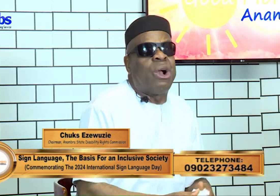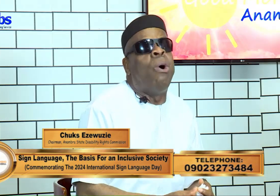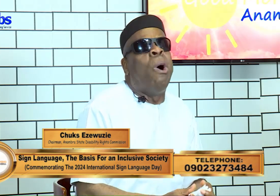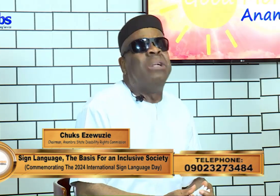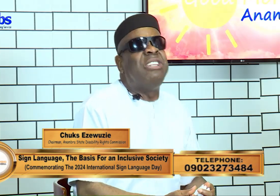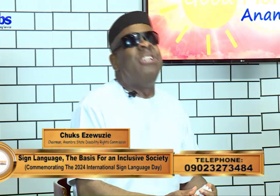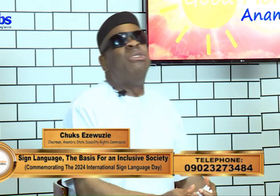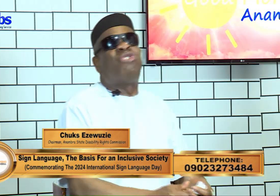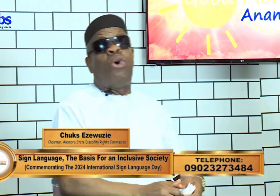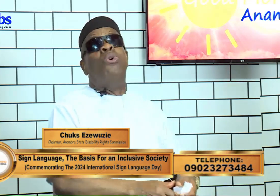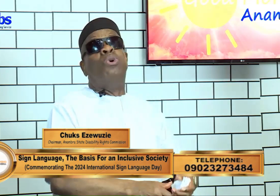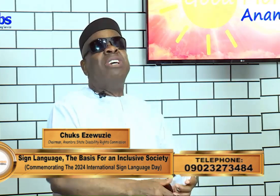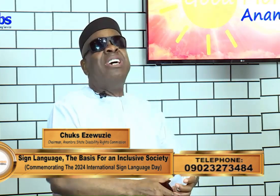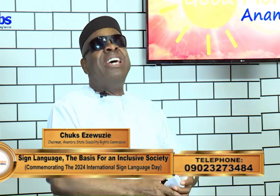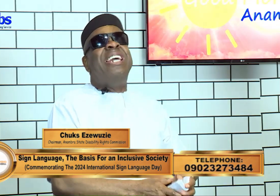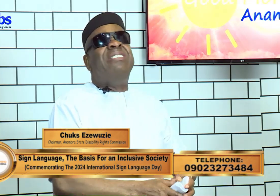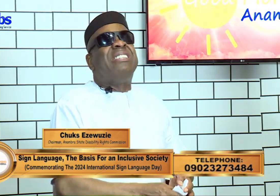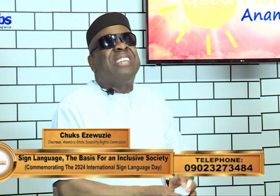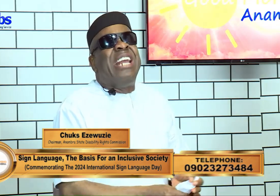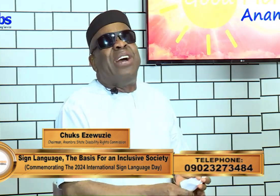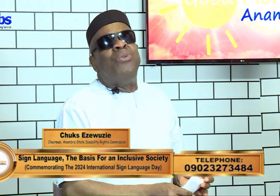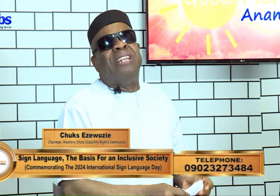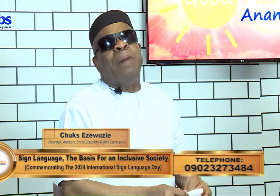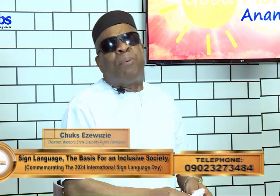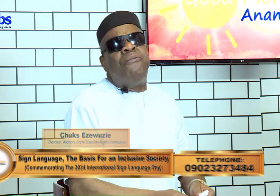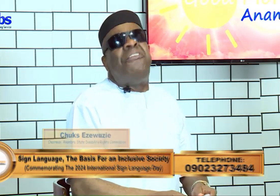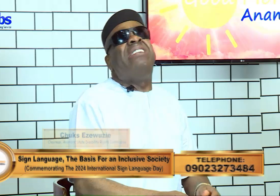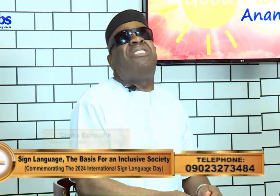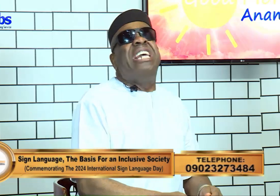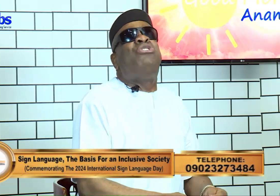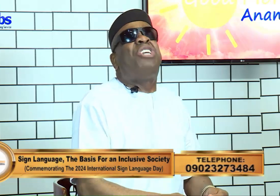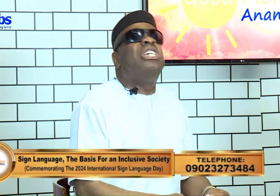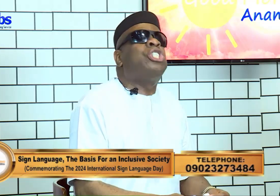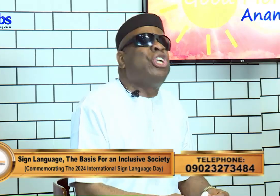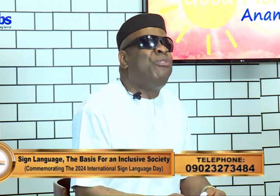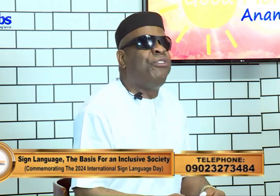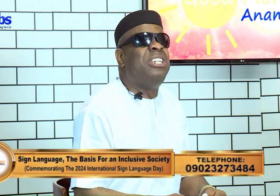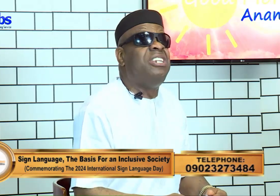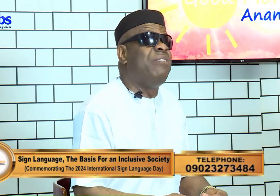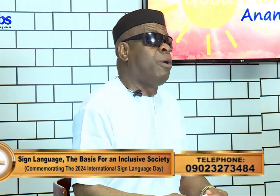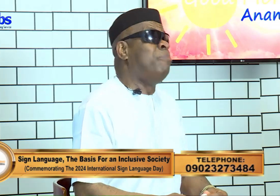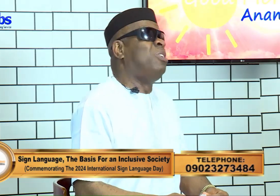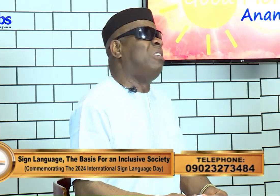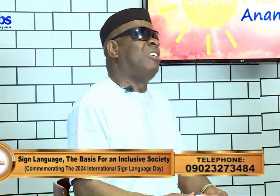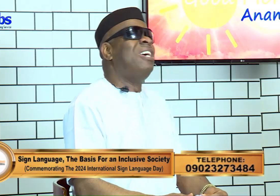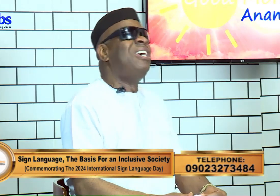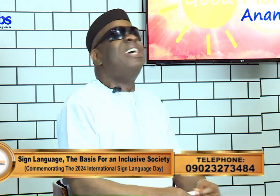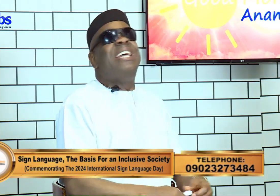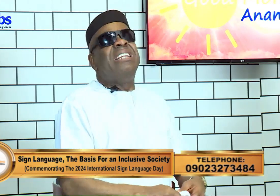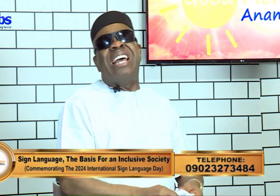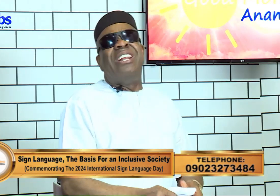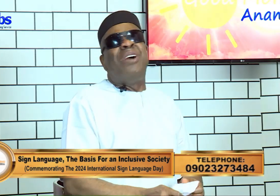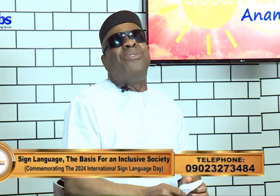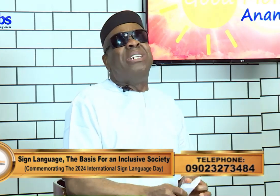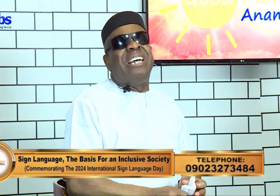the courts, in the schools. It's a sign language that provides education for the deaf community. It